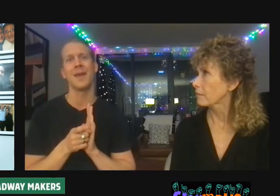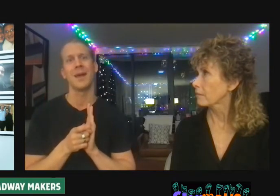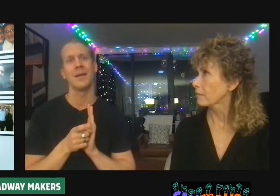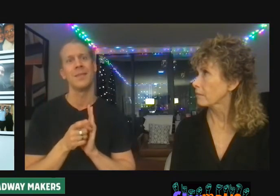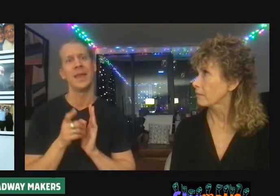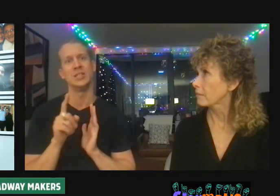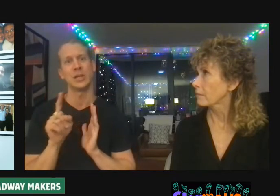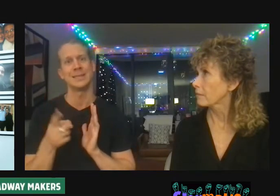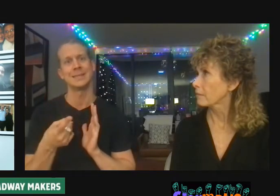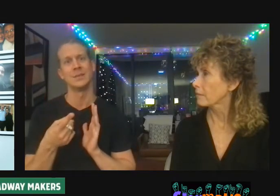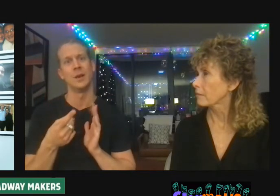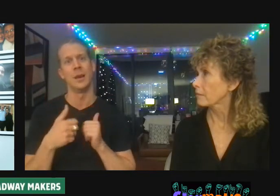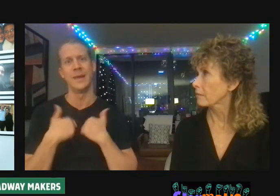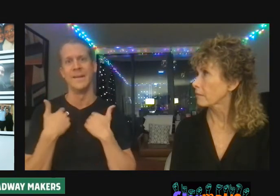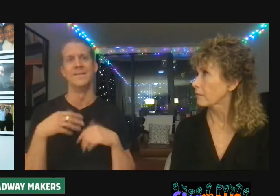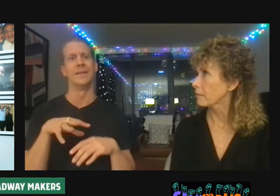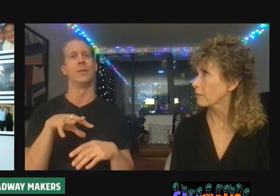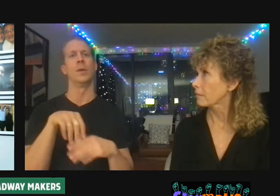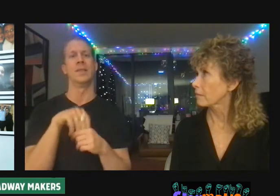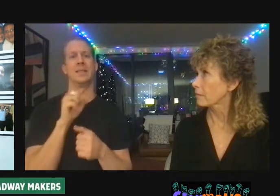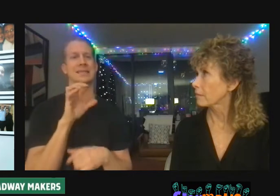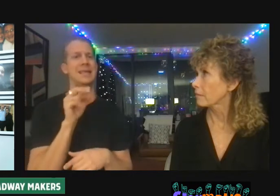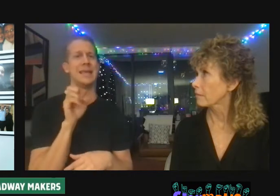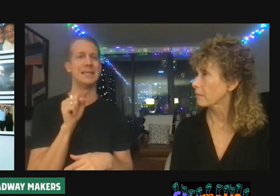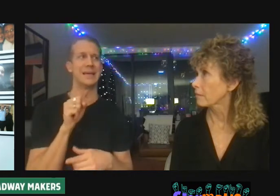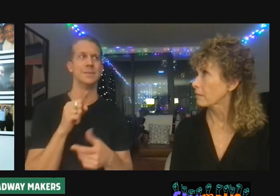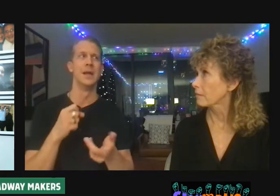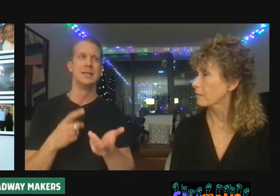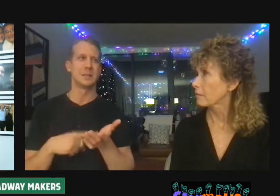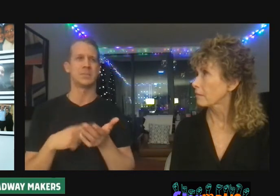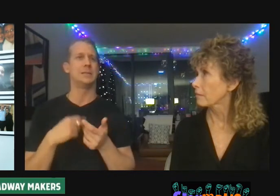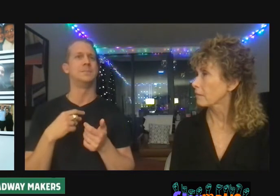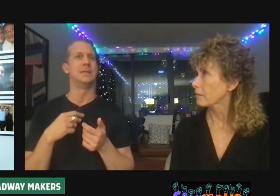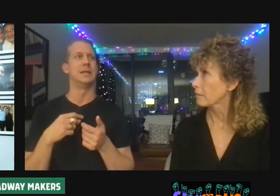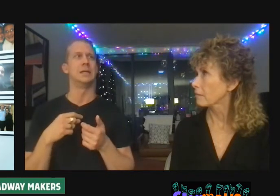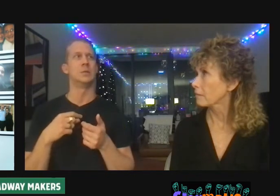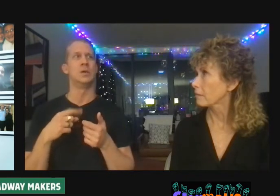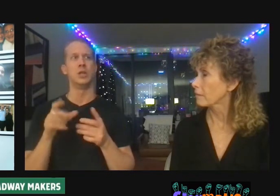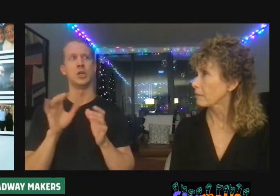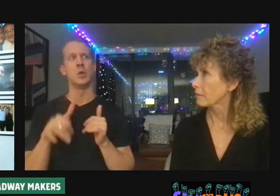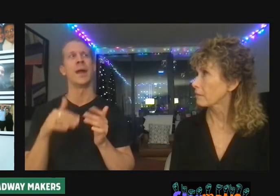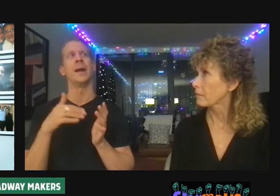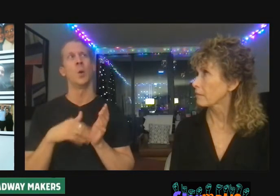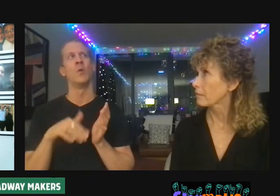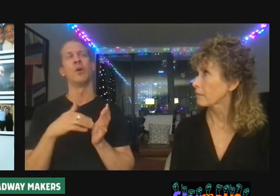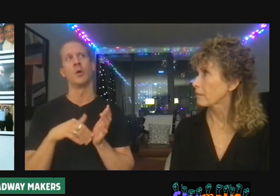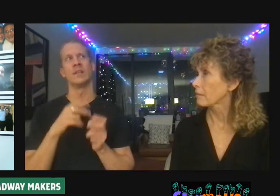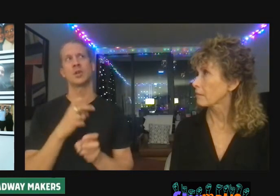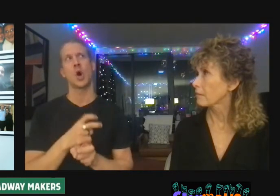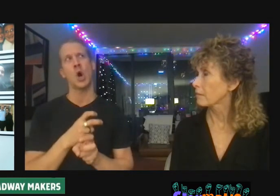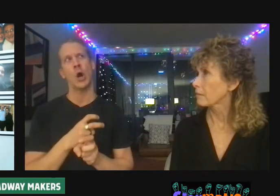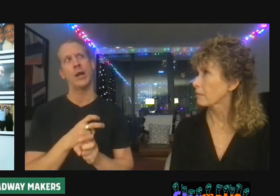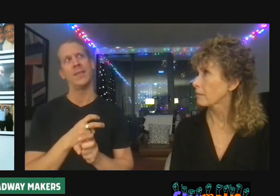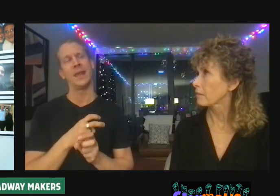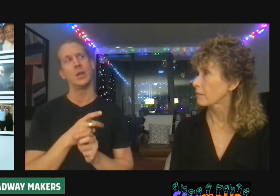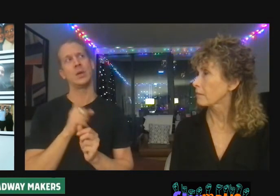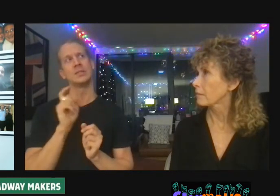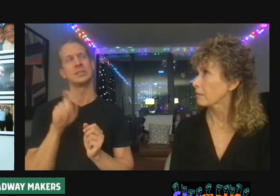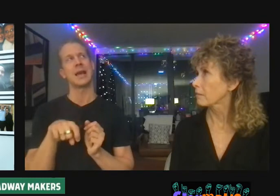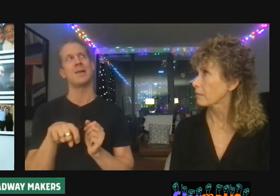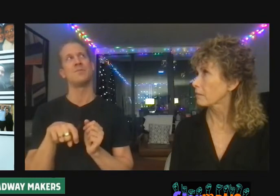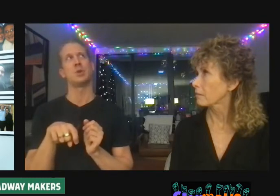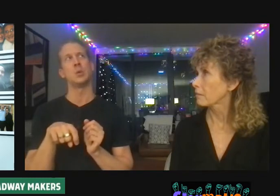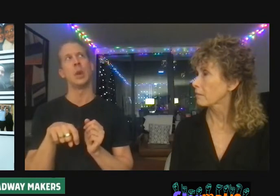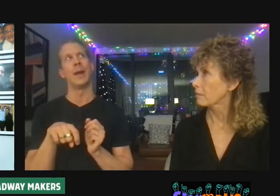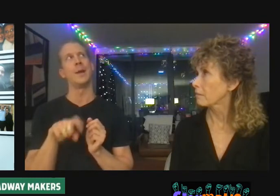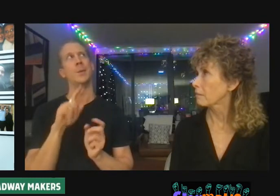moment and they just live within the scene. Sometimes when you do that, it's hard, and then you